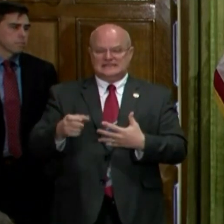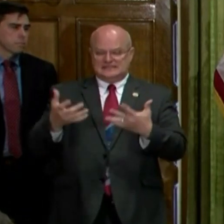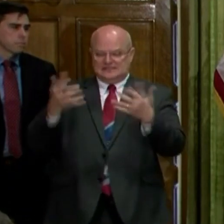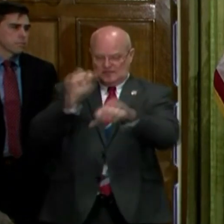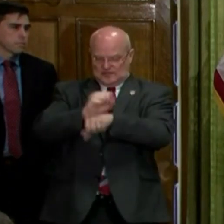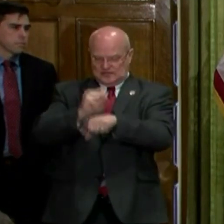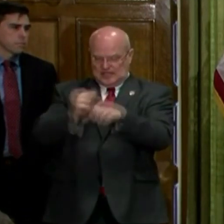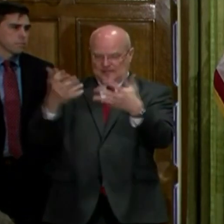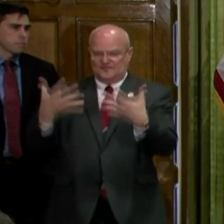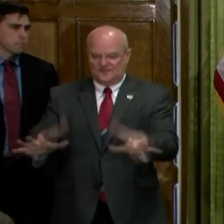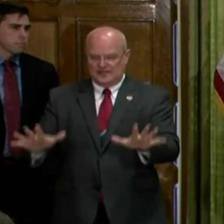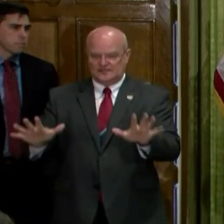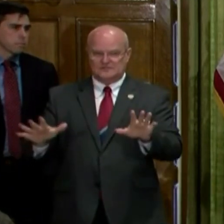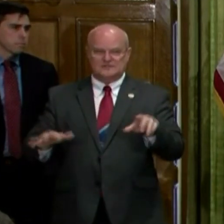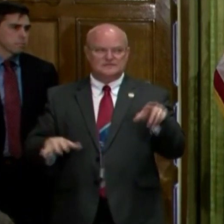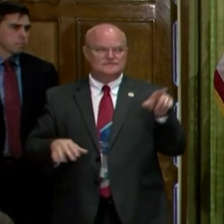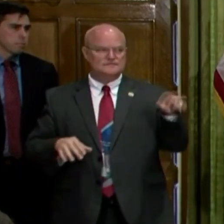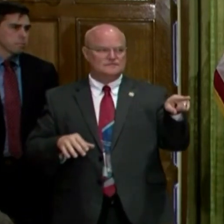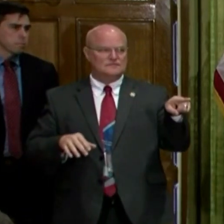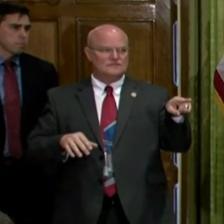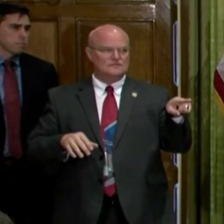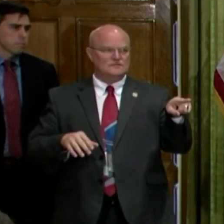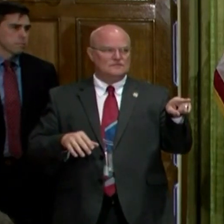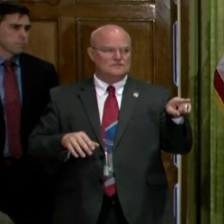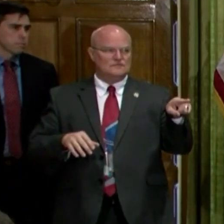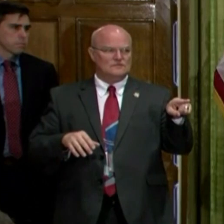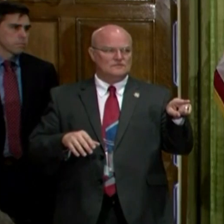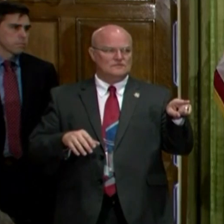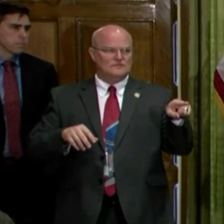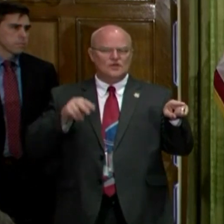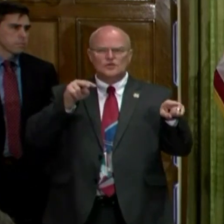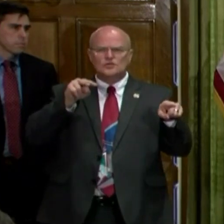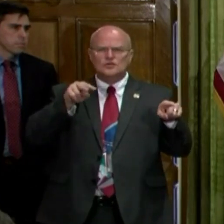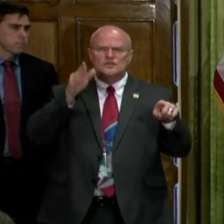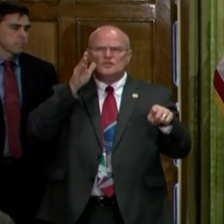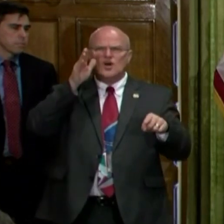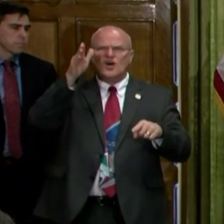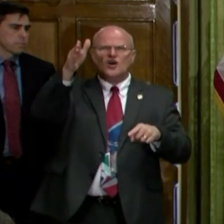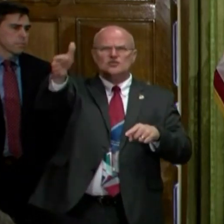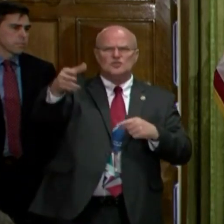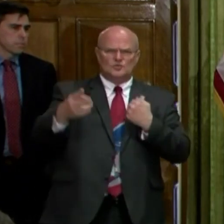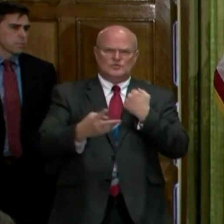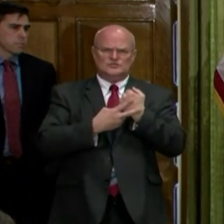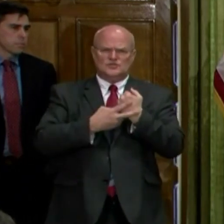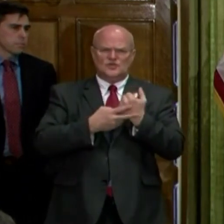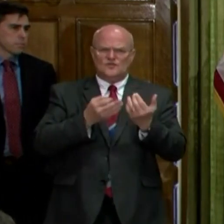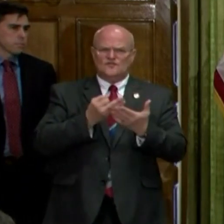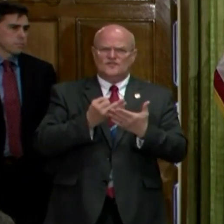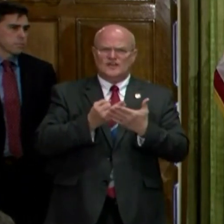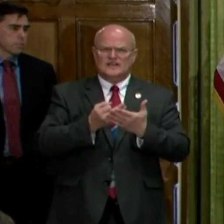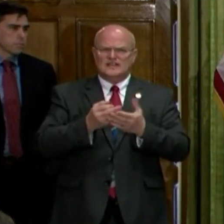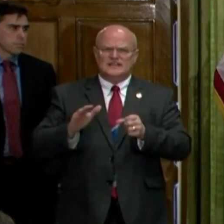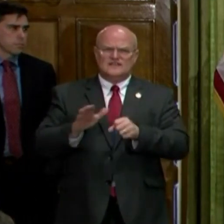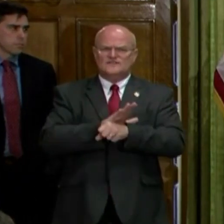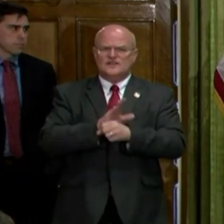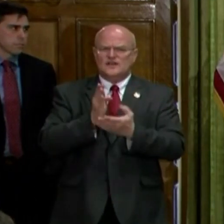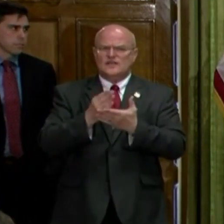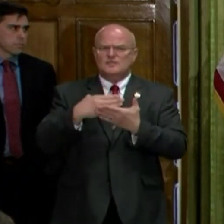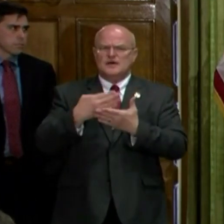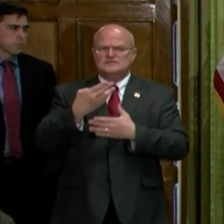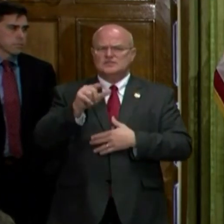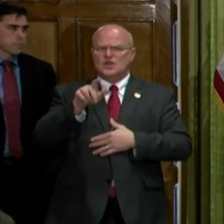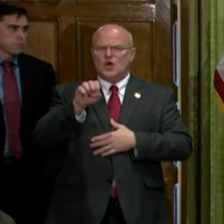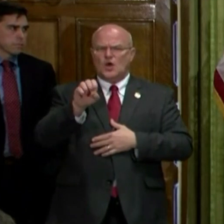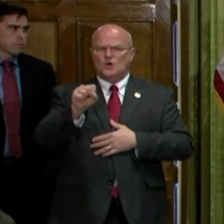done. Did you guys look at maybe tapping the long-term reserve fund to fill the budget holes, or you didn't feel like that